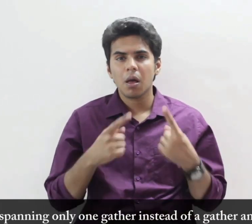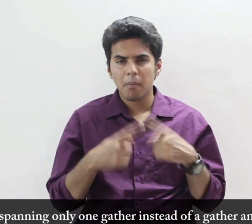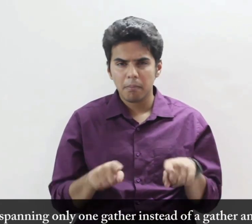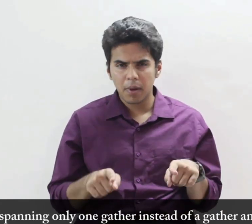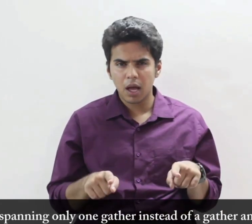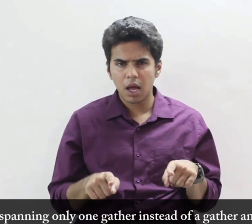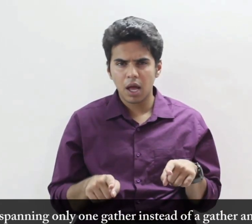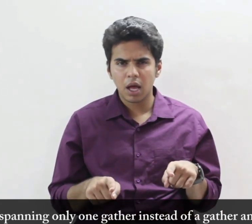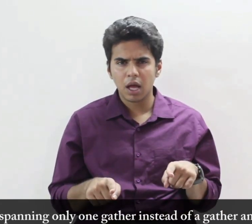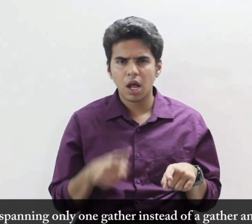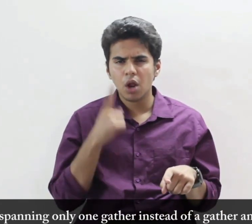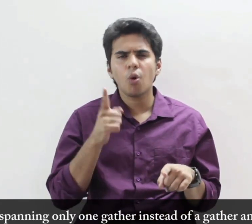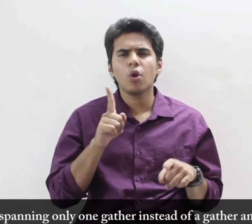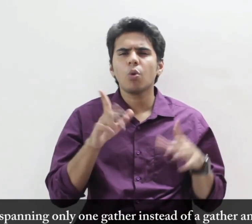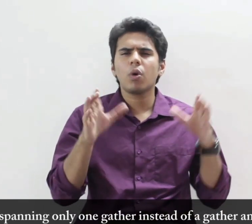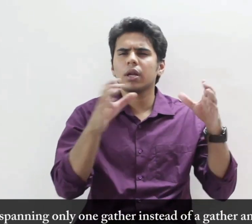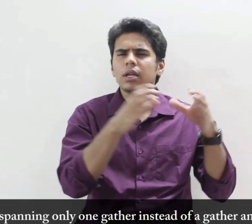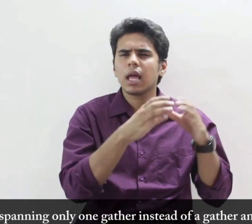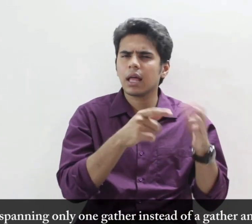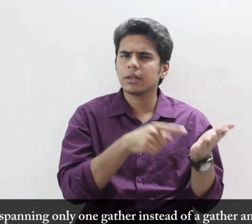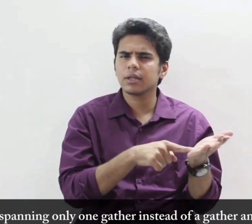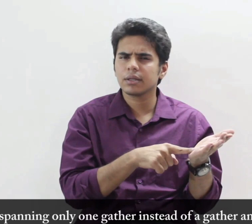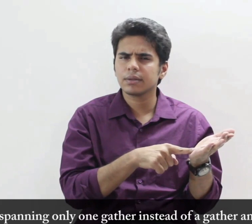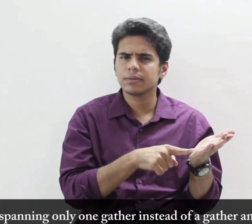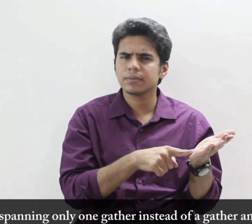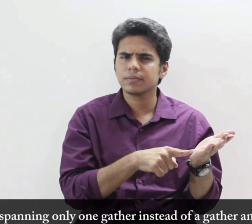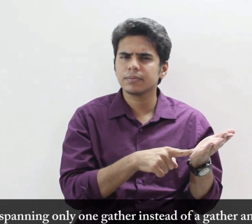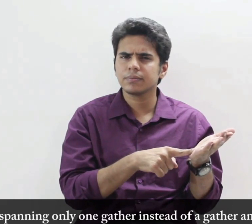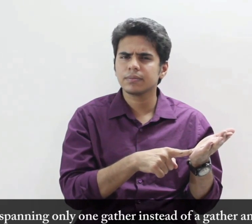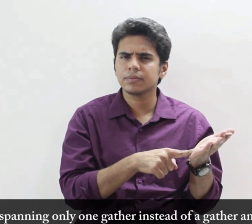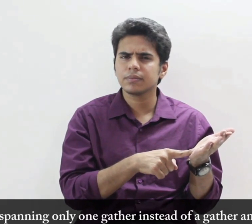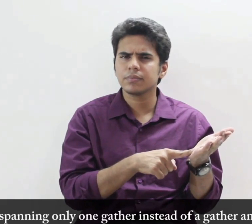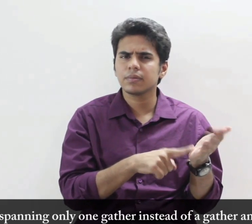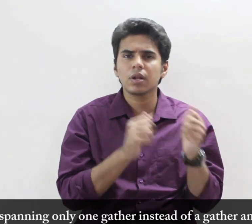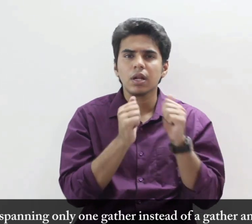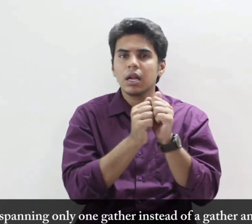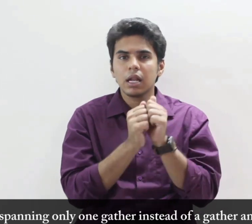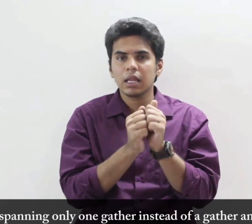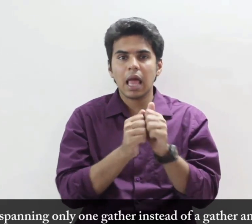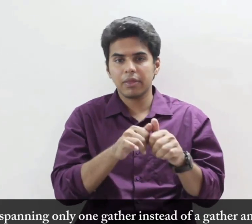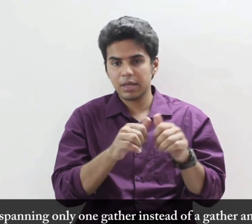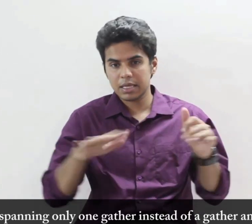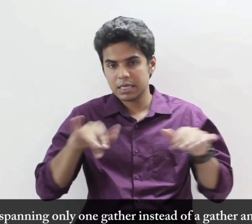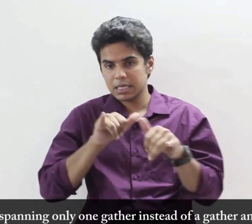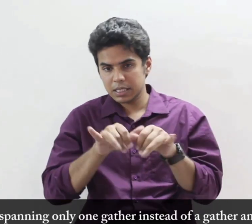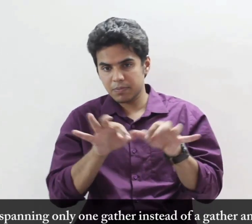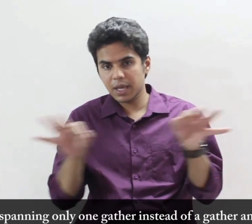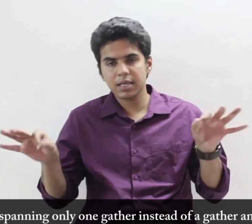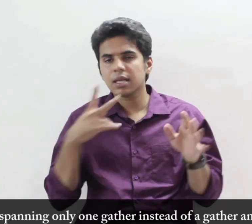But spanning only one gather instead of a gather and a space.